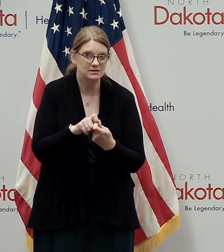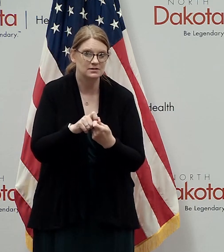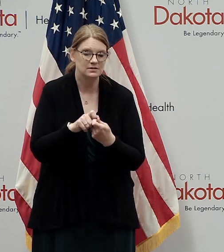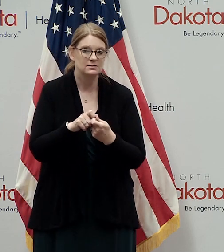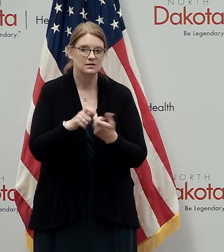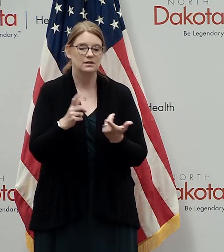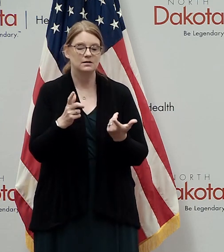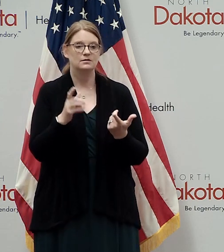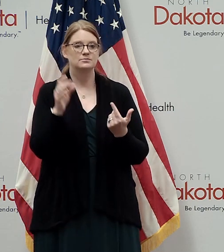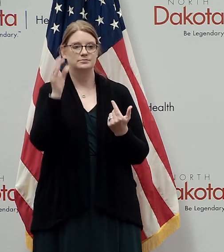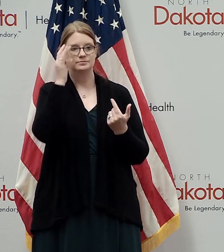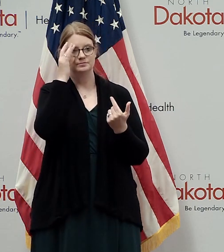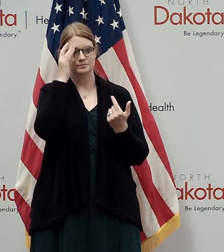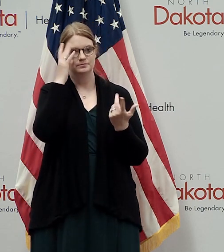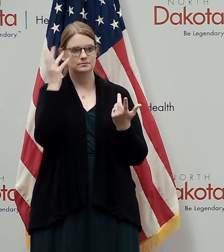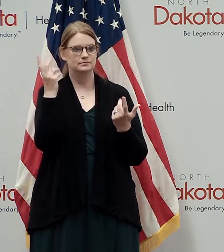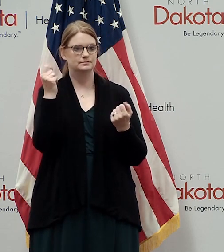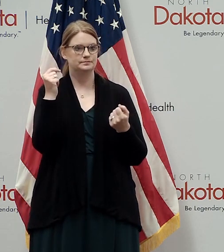this.